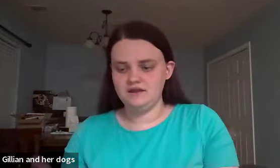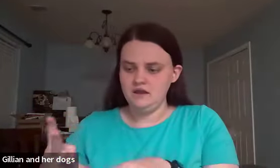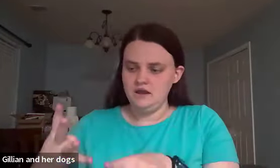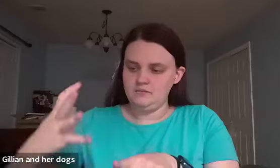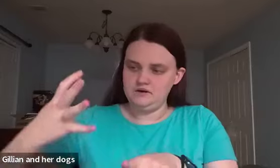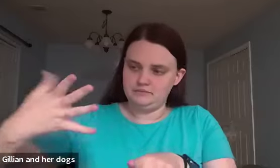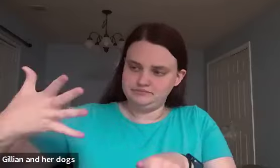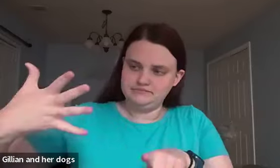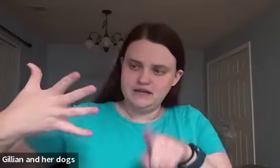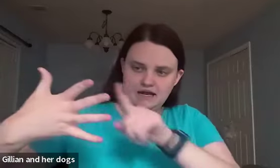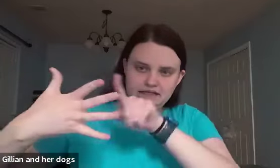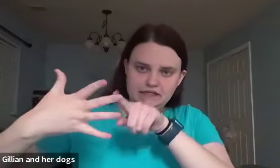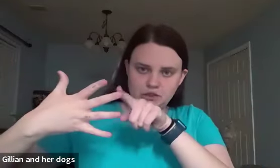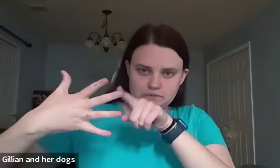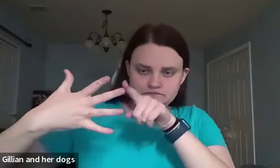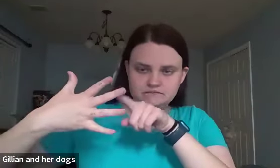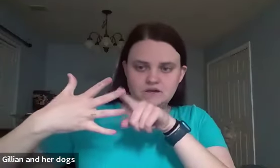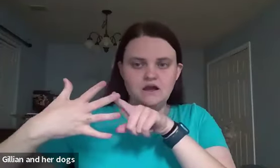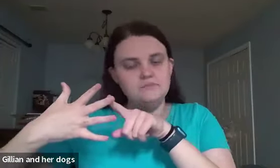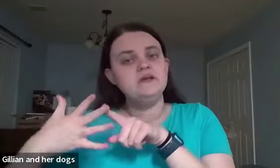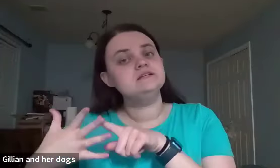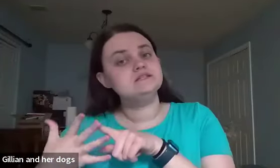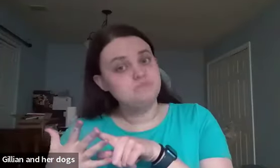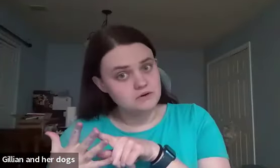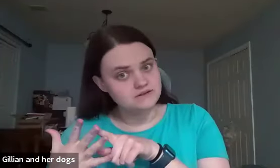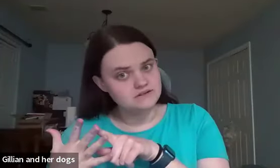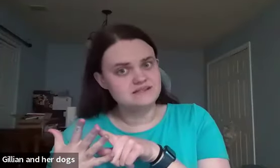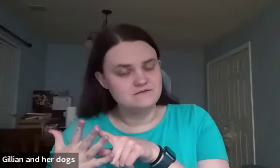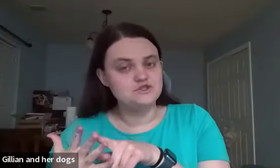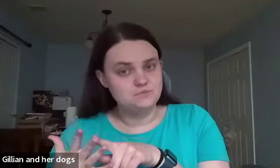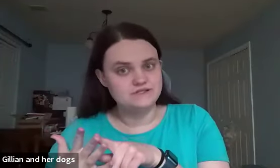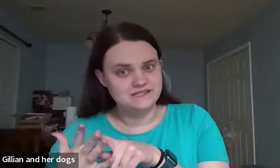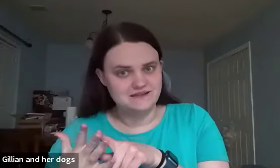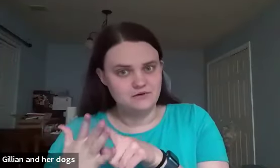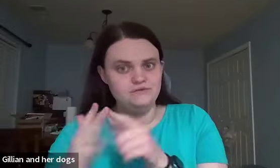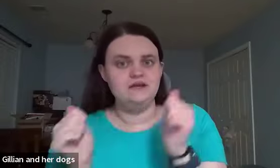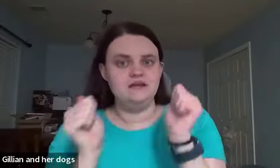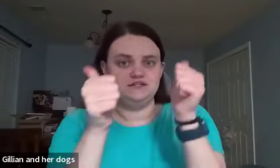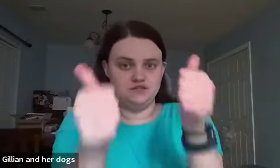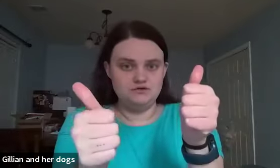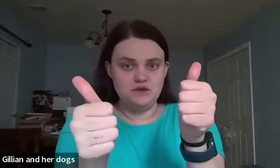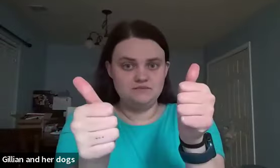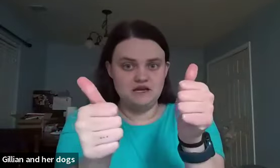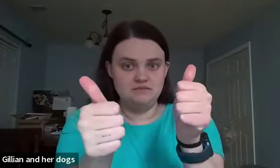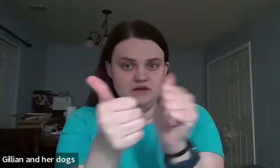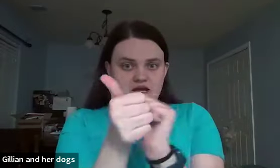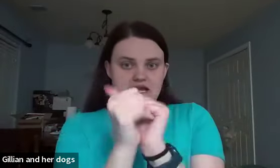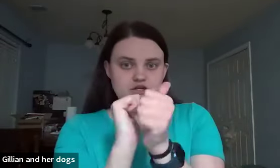Okay, I'm gonna add it here. Sports, the sign for sports itself is 2 thumbs up and